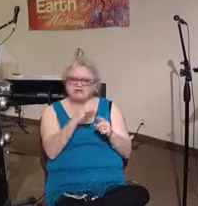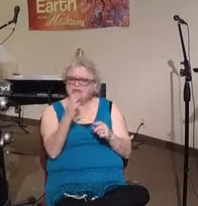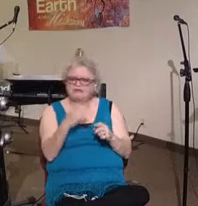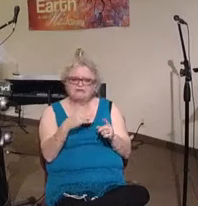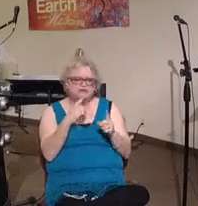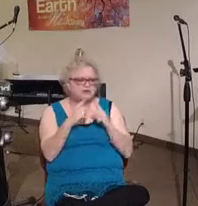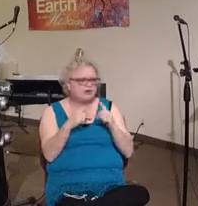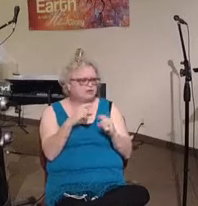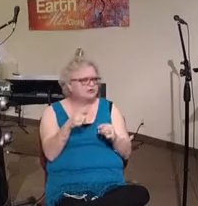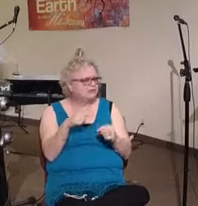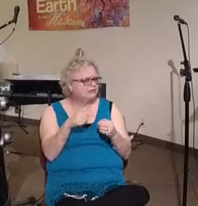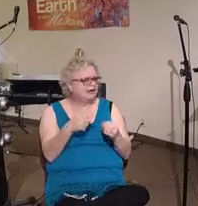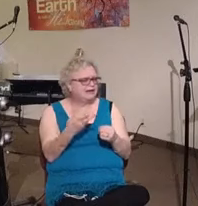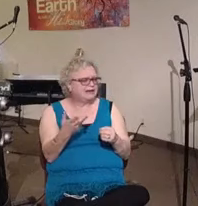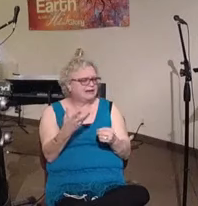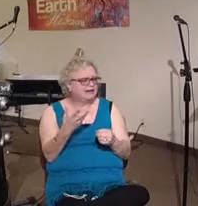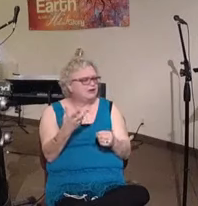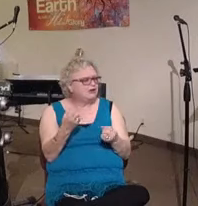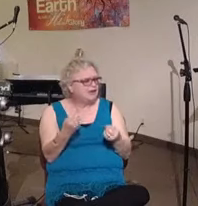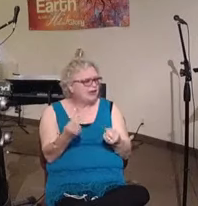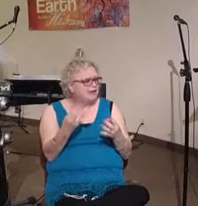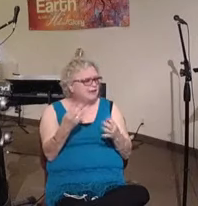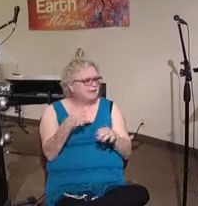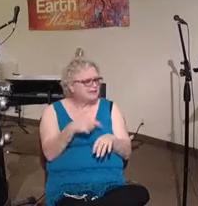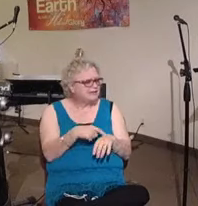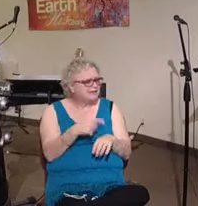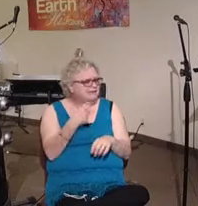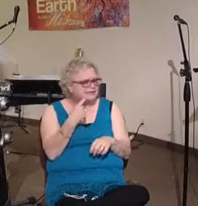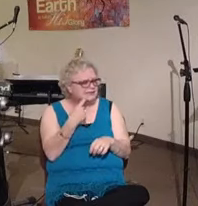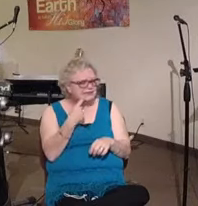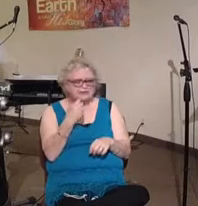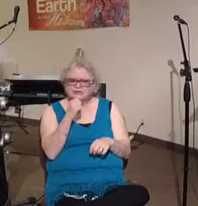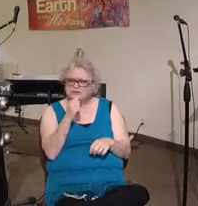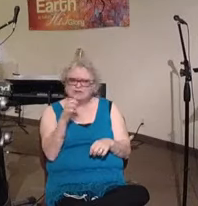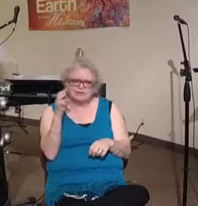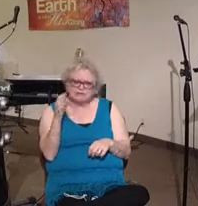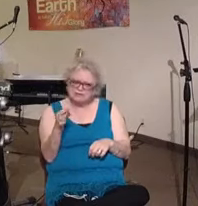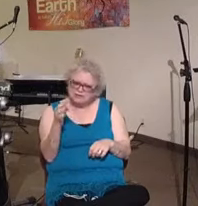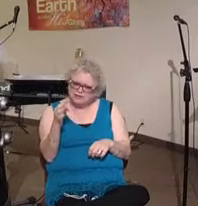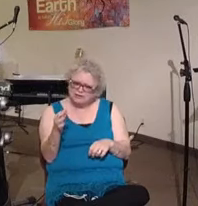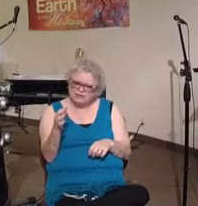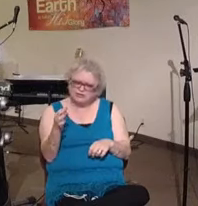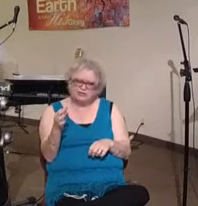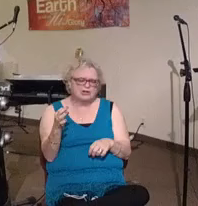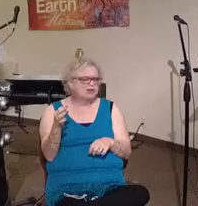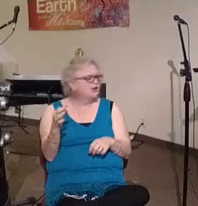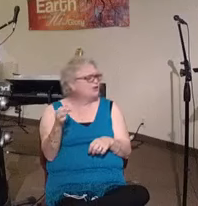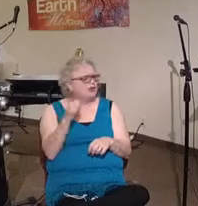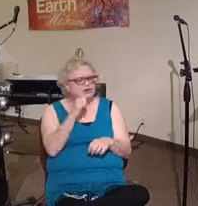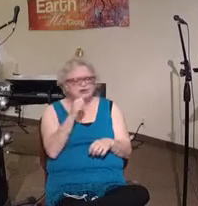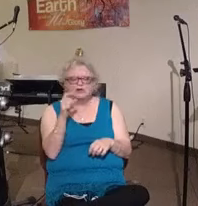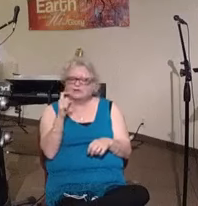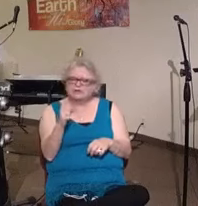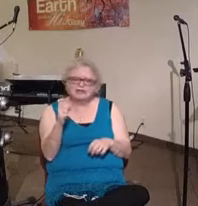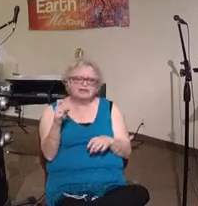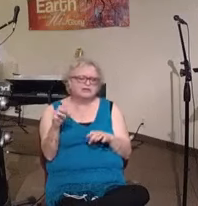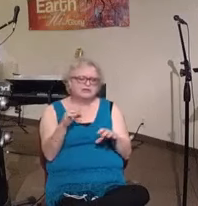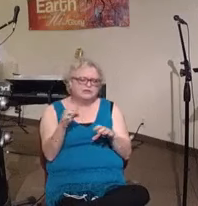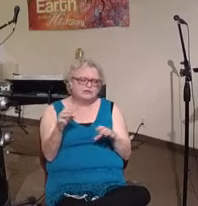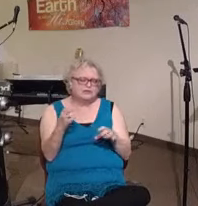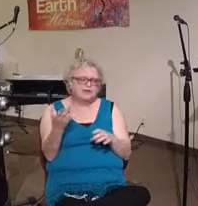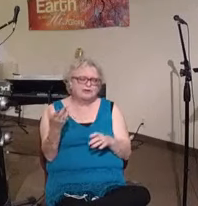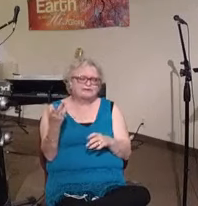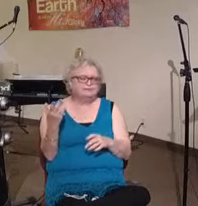stuff. Do you know how many times he said, you don't need to preach this sermon, Sonny. You don't need to do that.